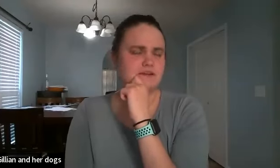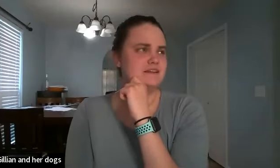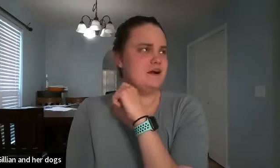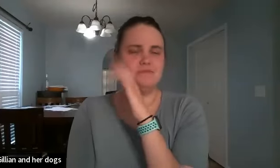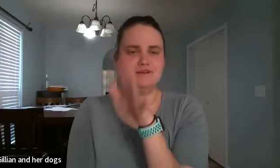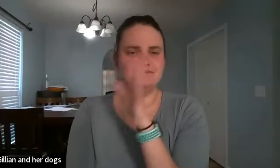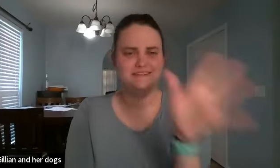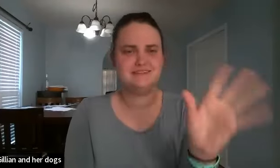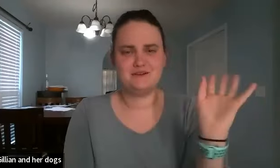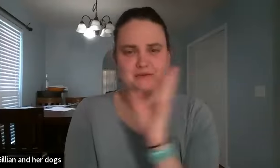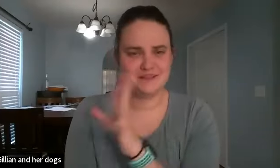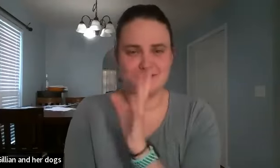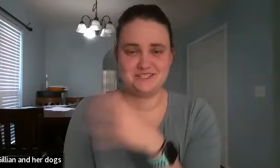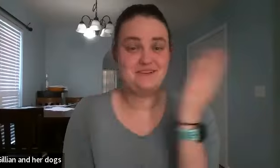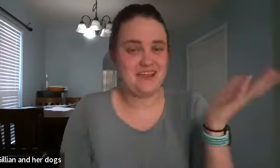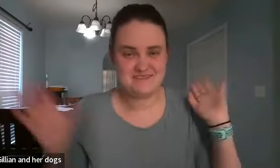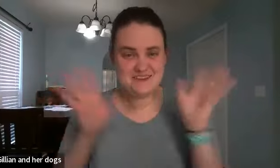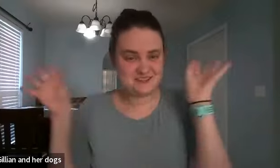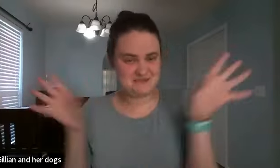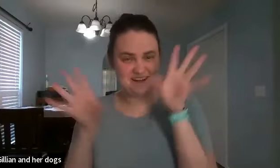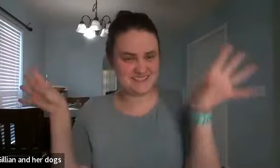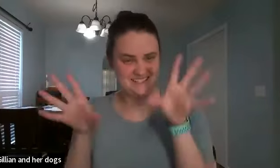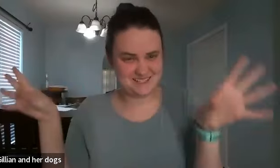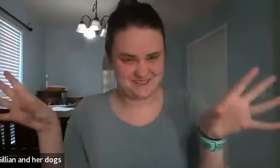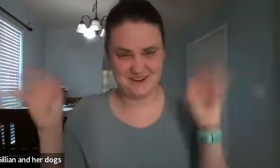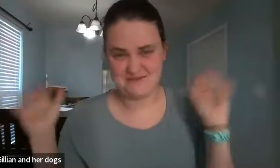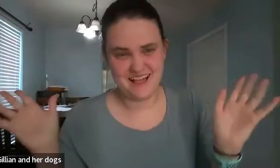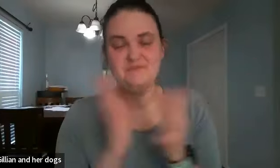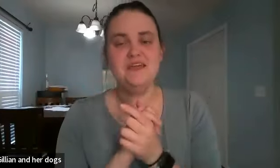getting, this is a complicated question. Okay, so everyone else is not so sure, I'm glad.